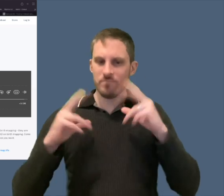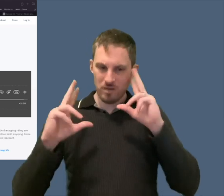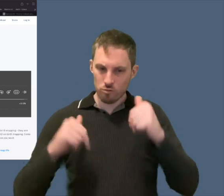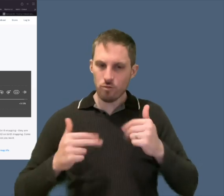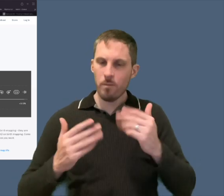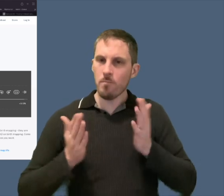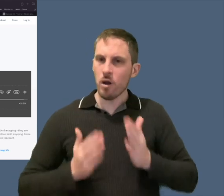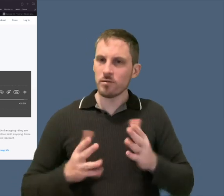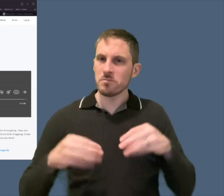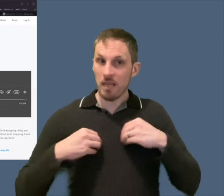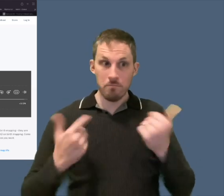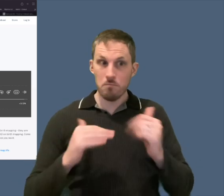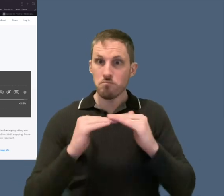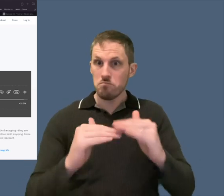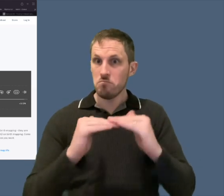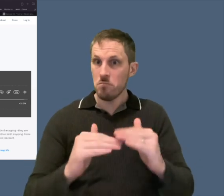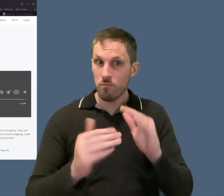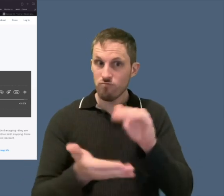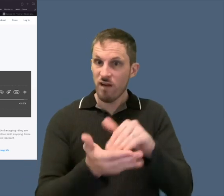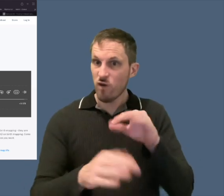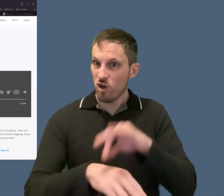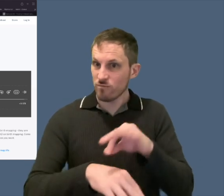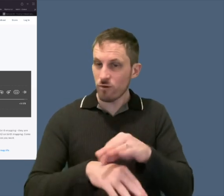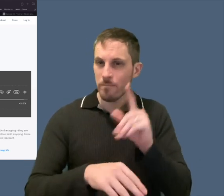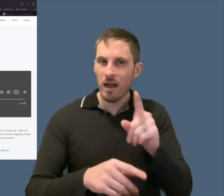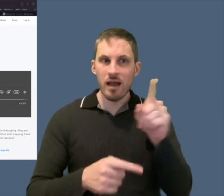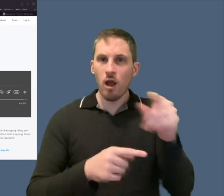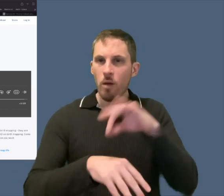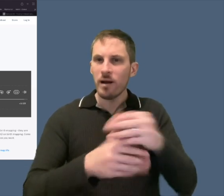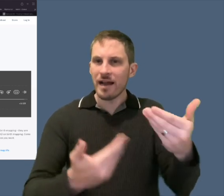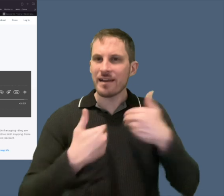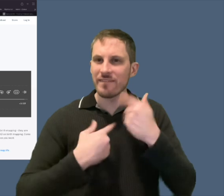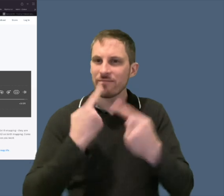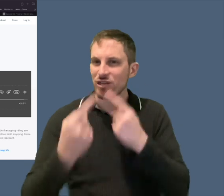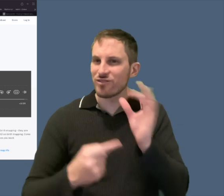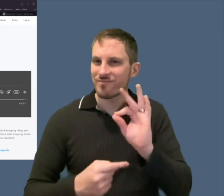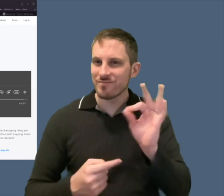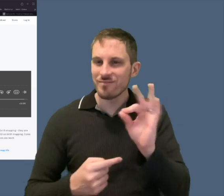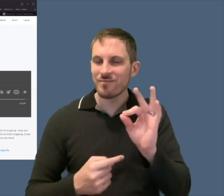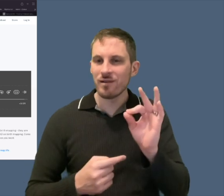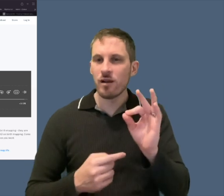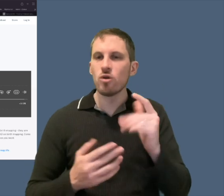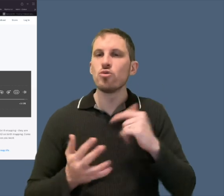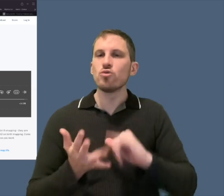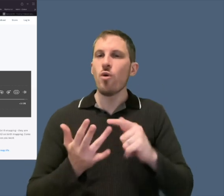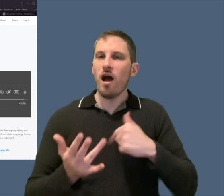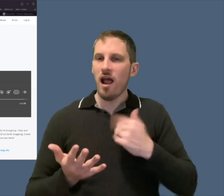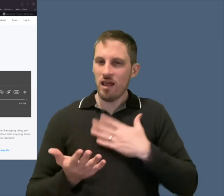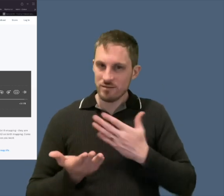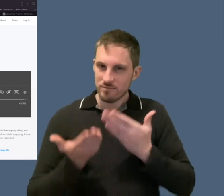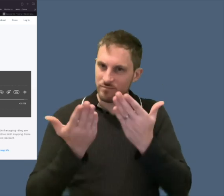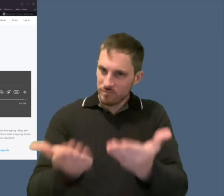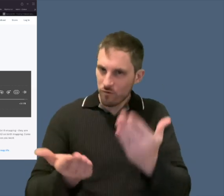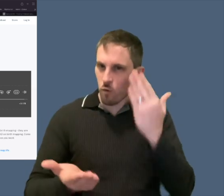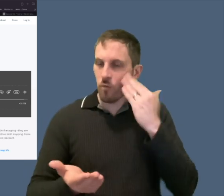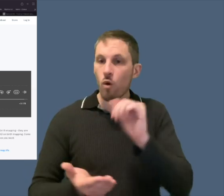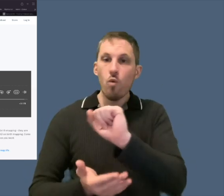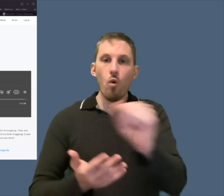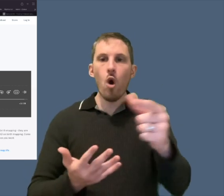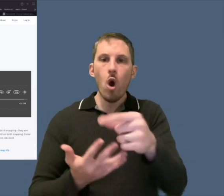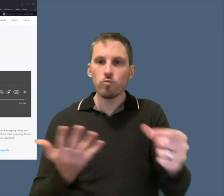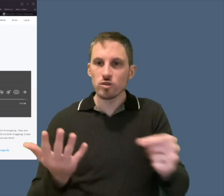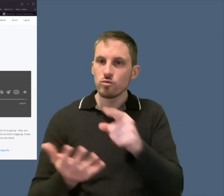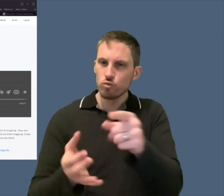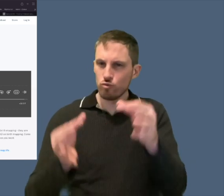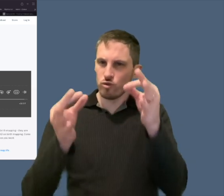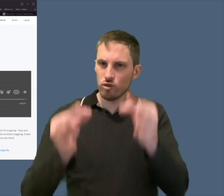information. So with this process, I hope to put in front of women what their options are, and then they can decide for themselves the